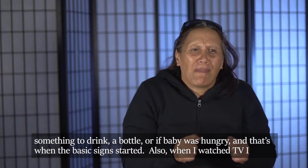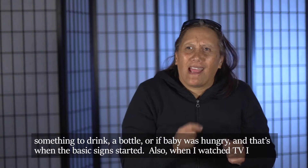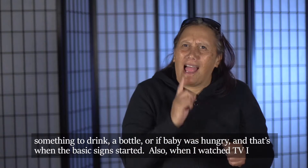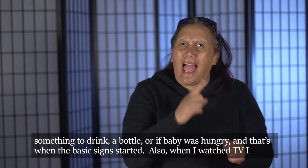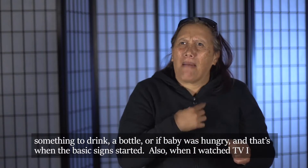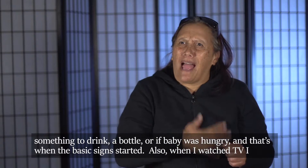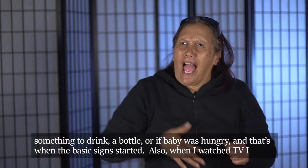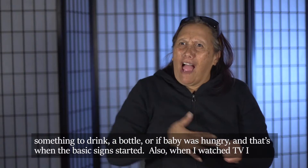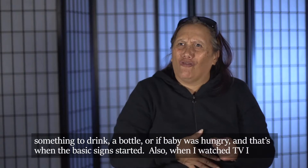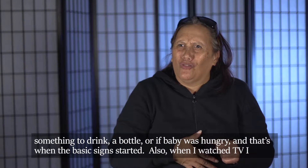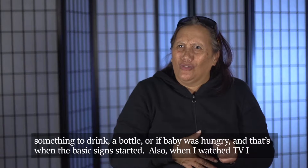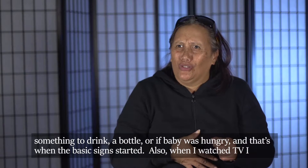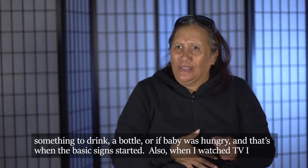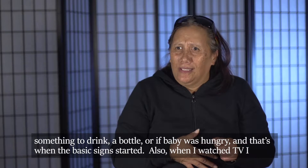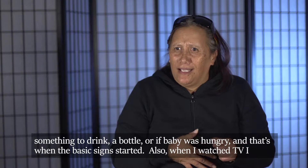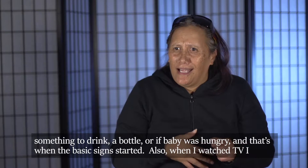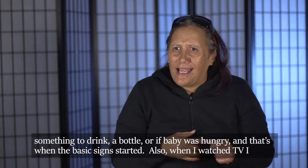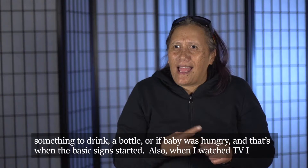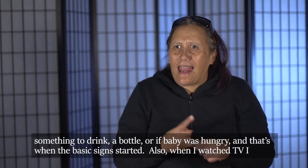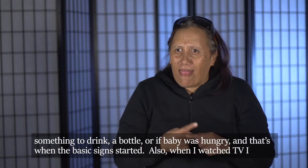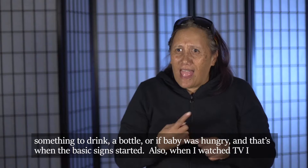bottle, or if baby was hungry.